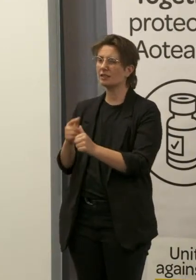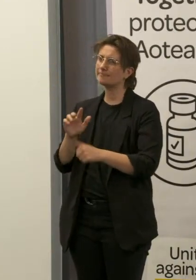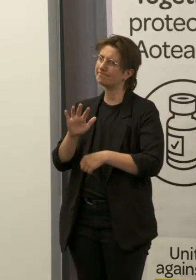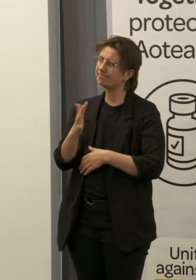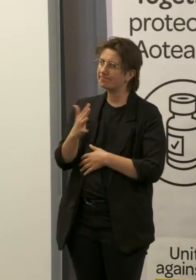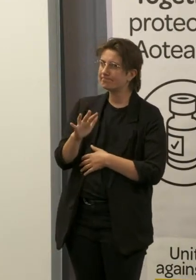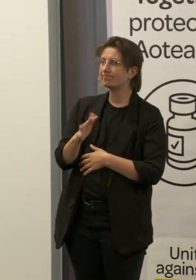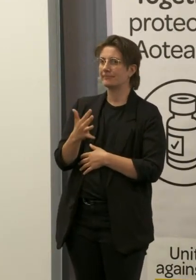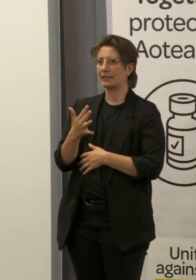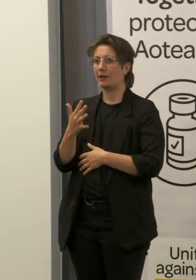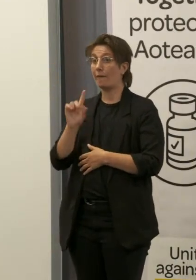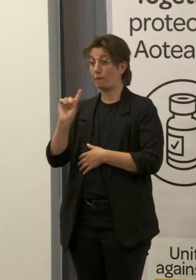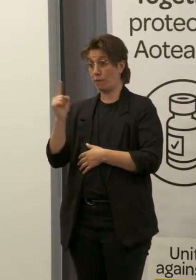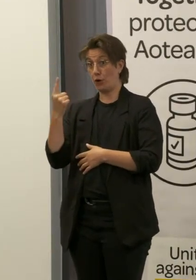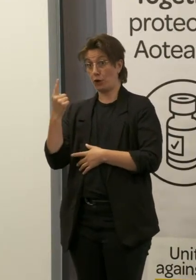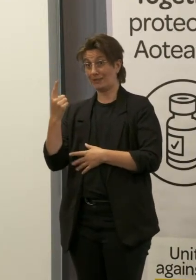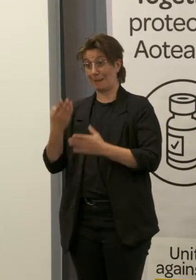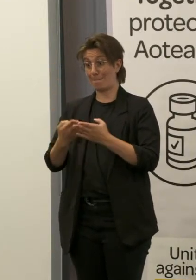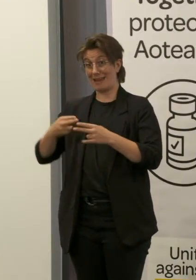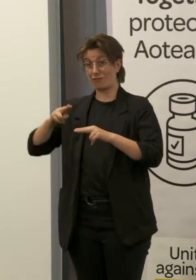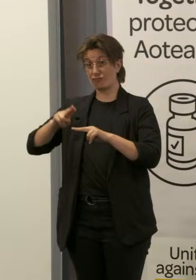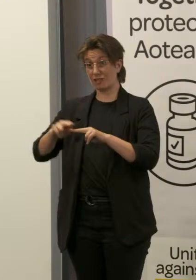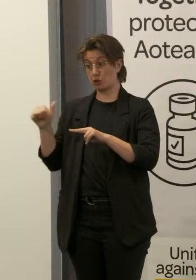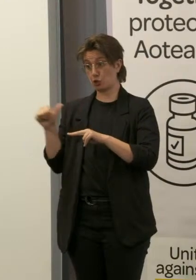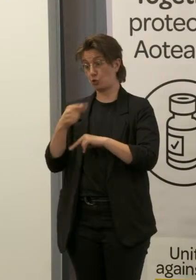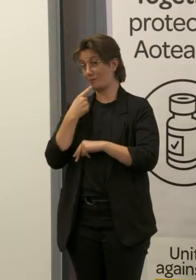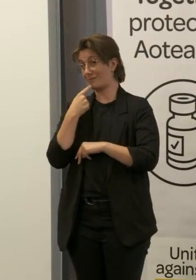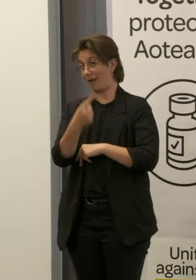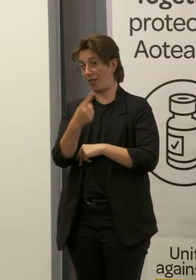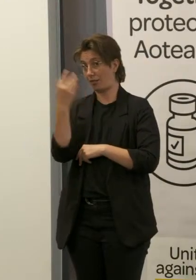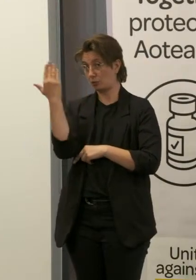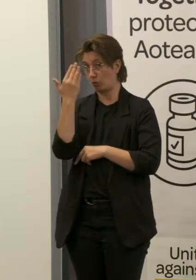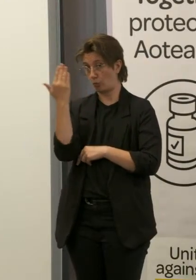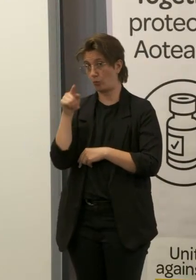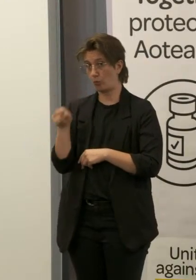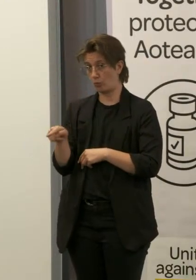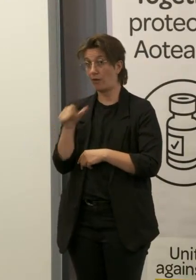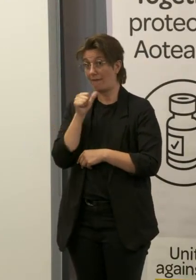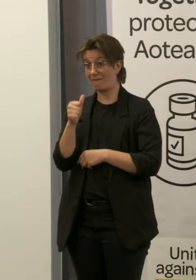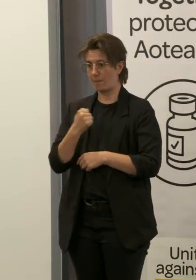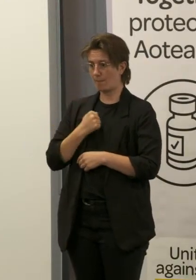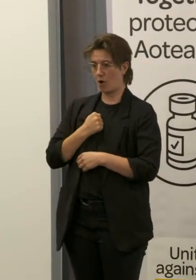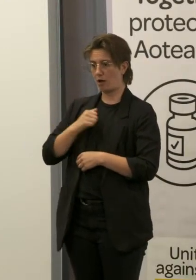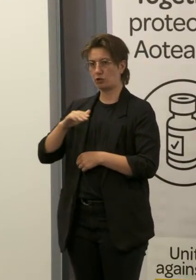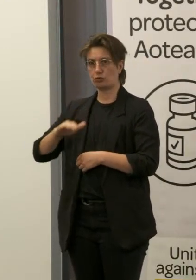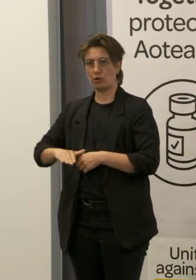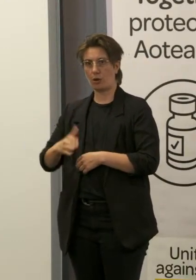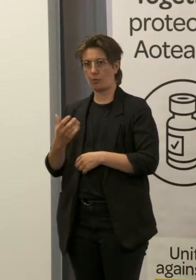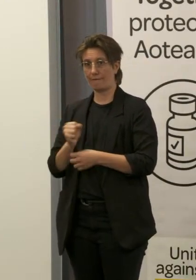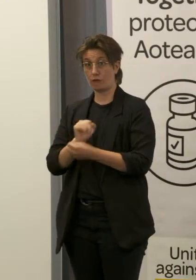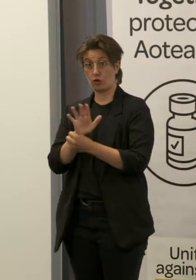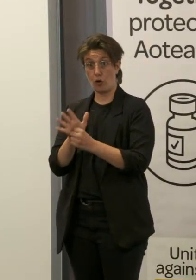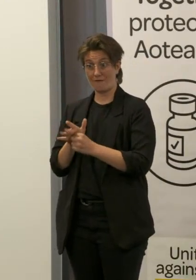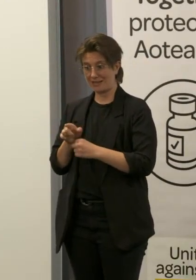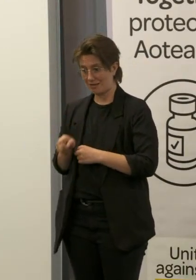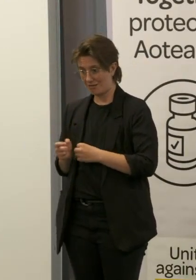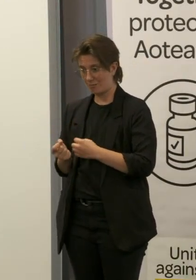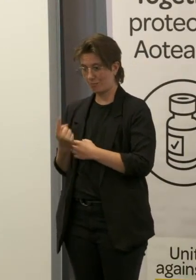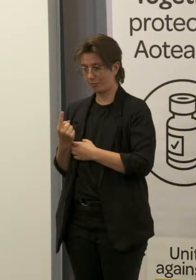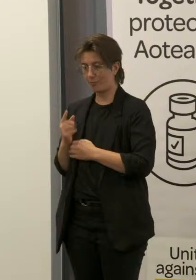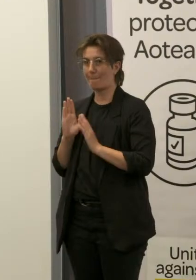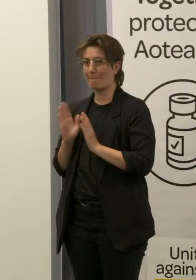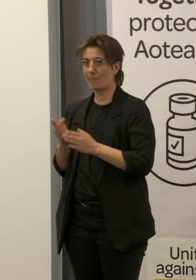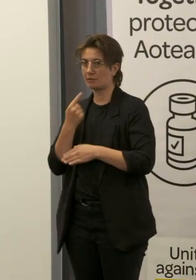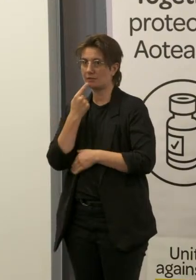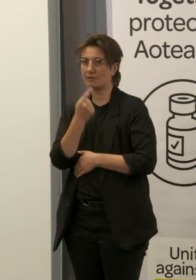really good protocol, and many dozens of them have already been developing that protocol, following that protocol.